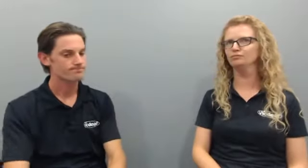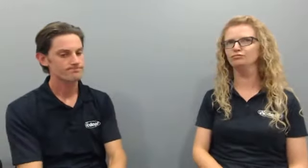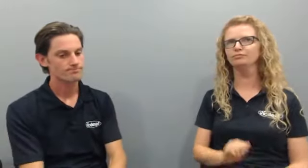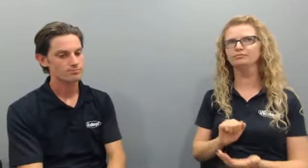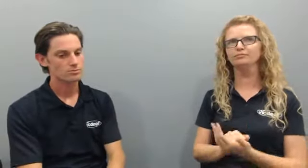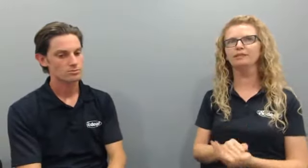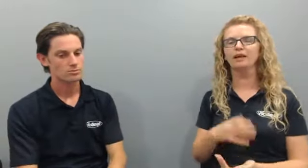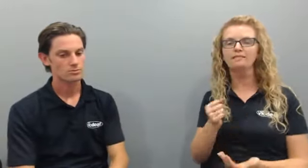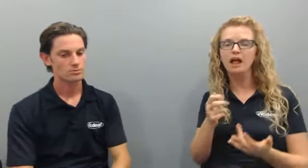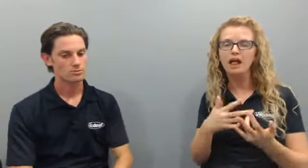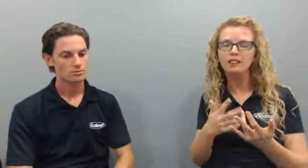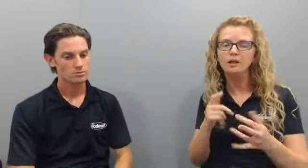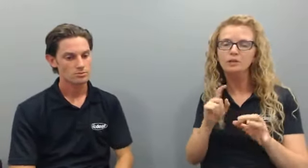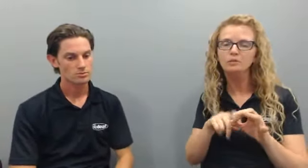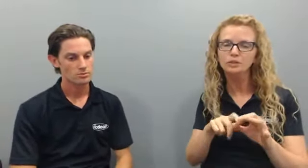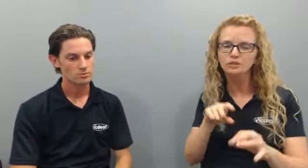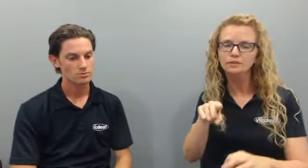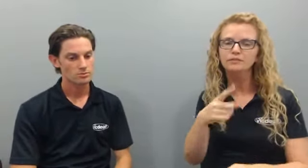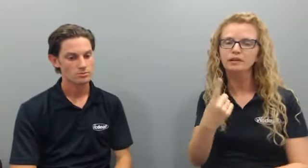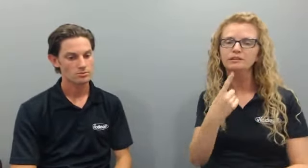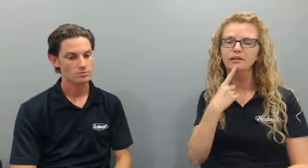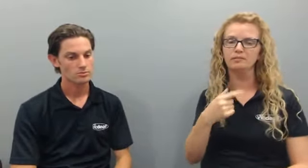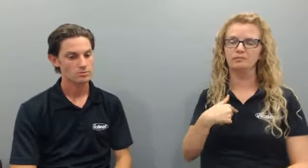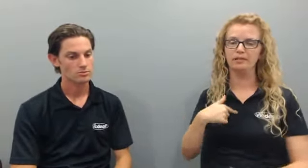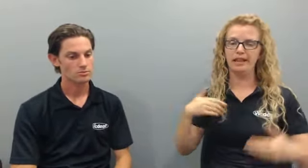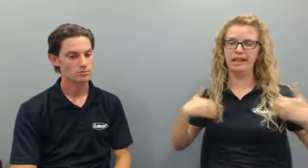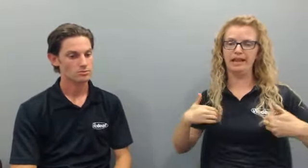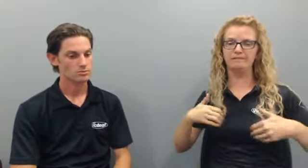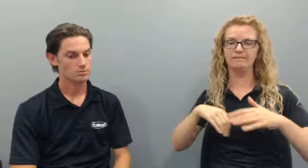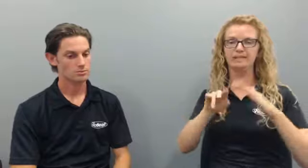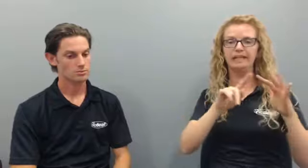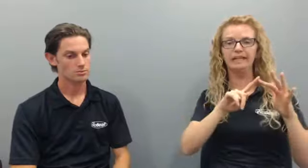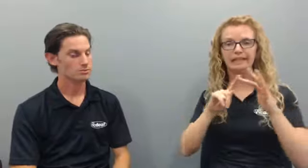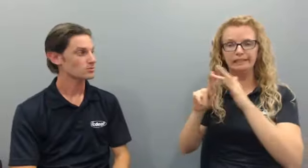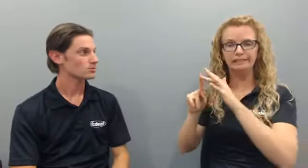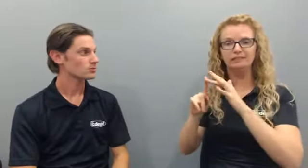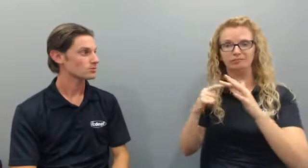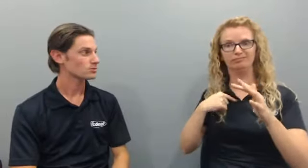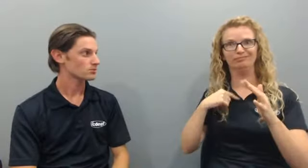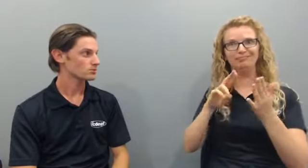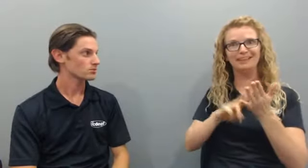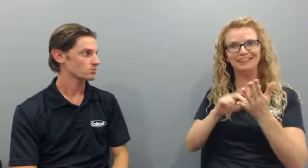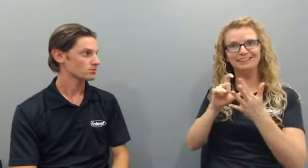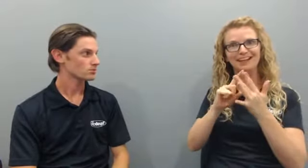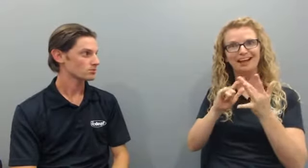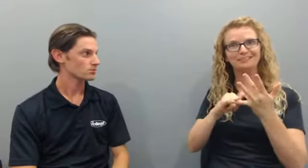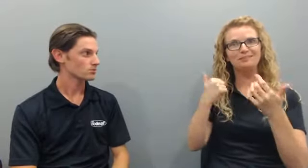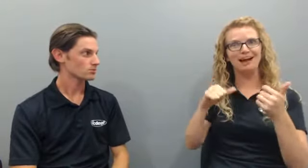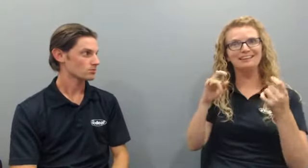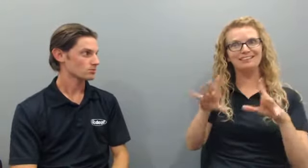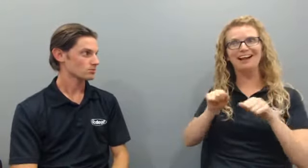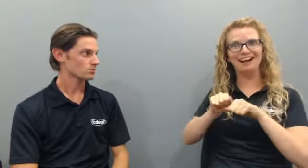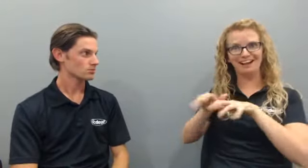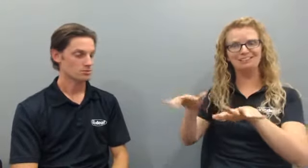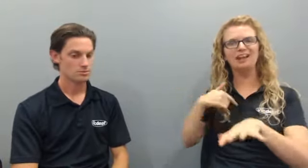story. That's right. There's another question here that says, I live in the east and I live